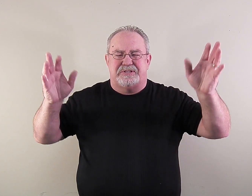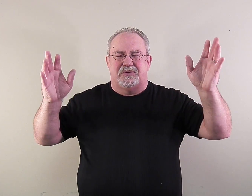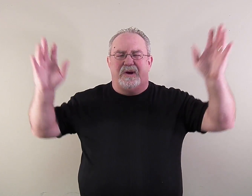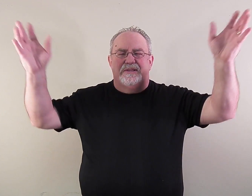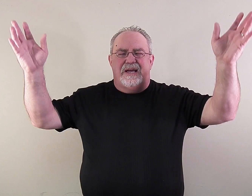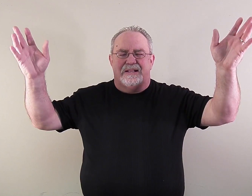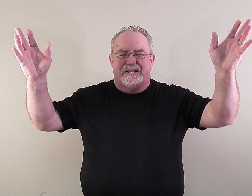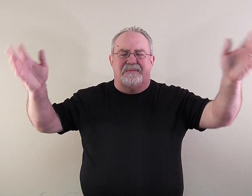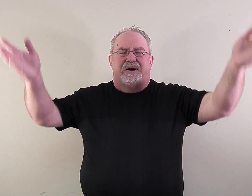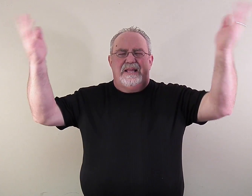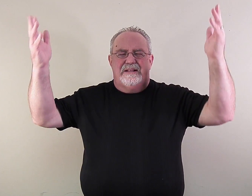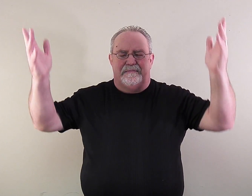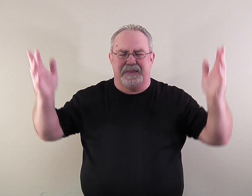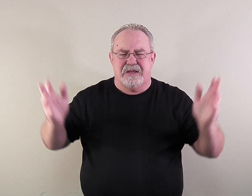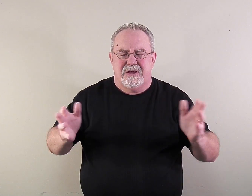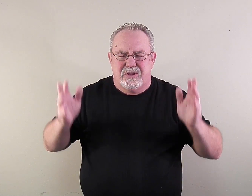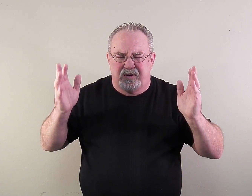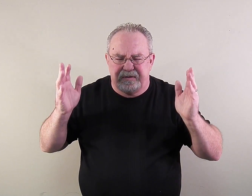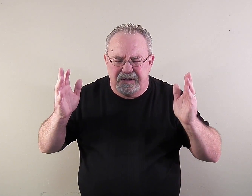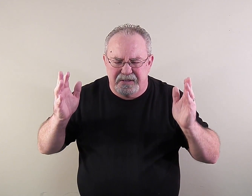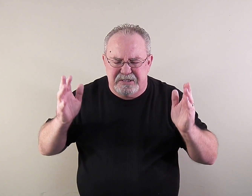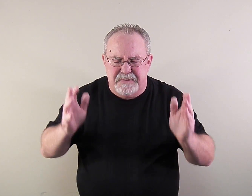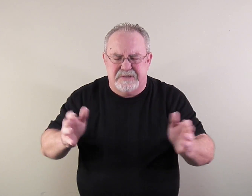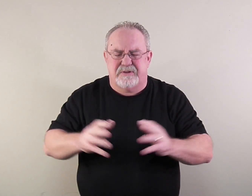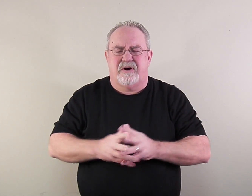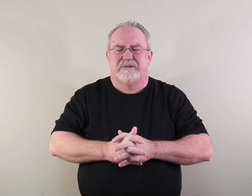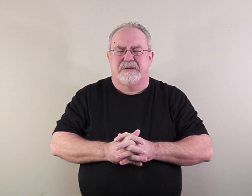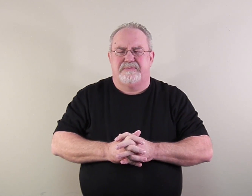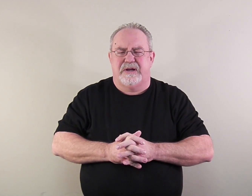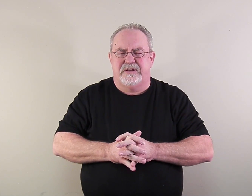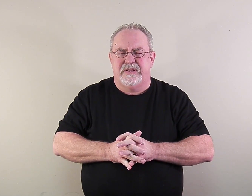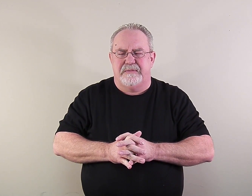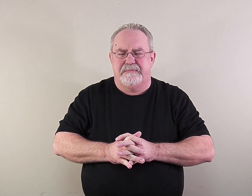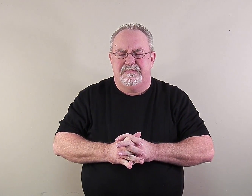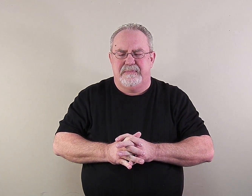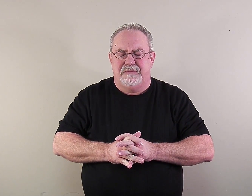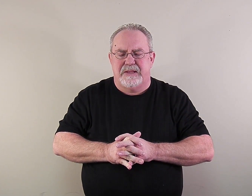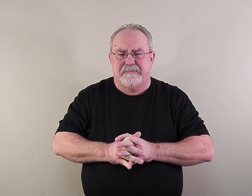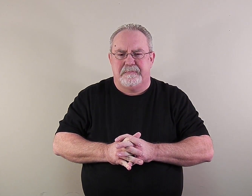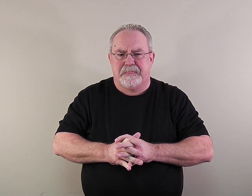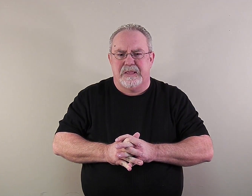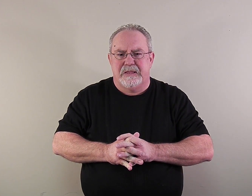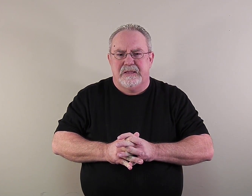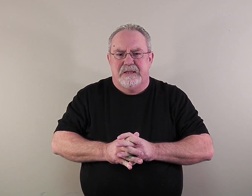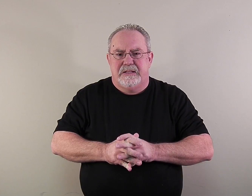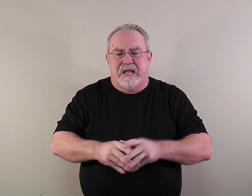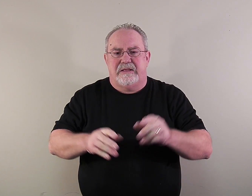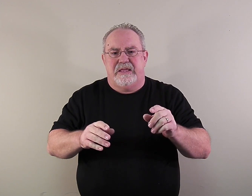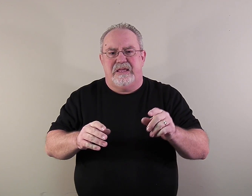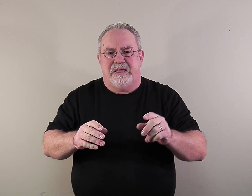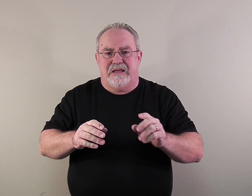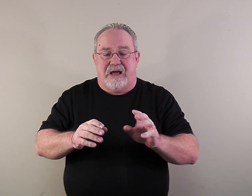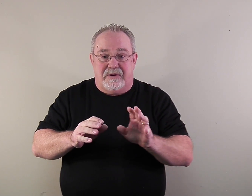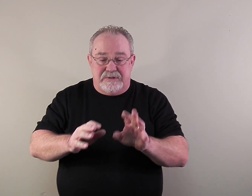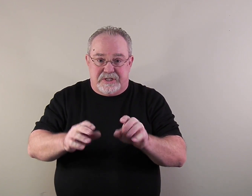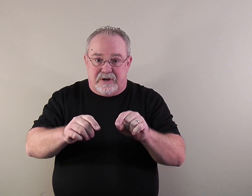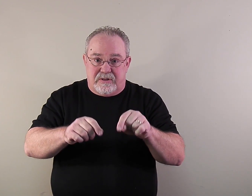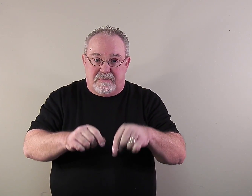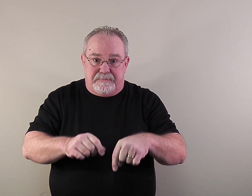say, well done. Come on in. Lord, speak to their hearts, I pray in your name. Amen. Now, I want you to go to the little